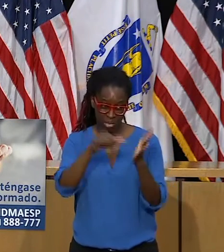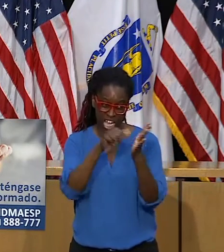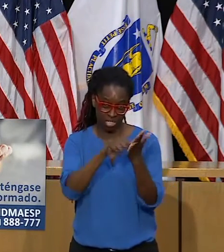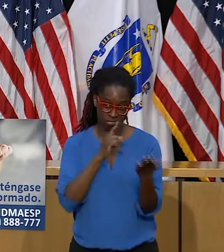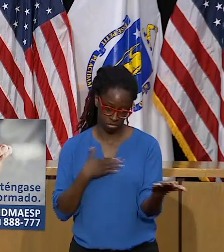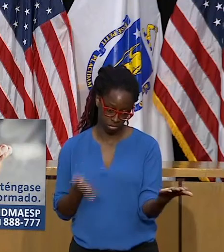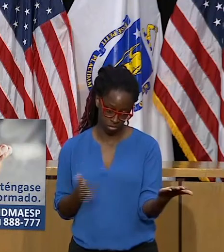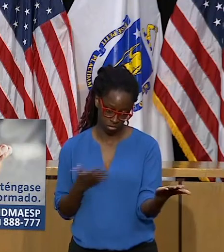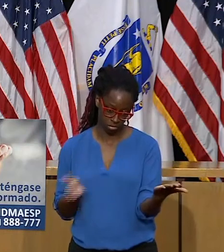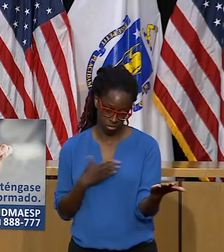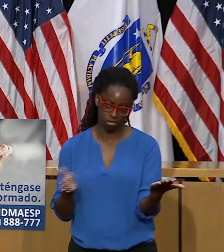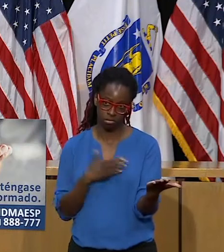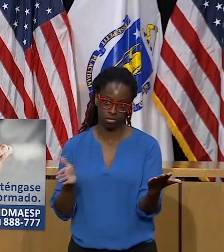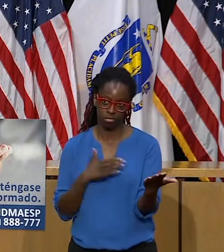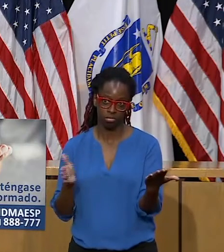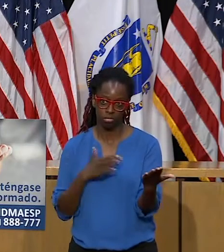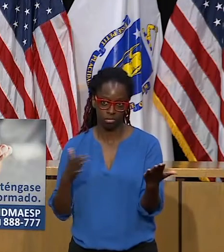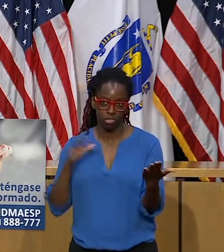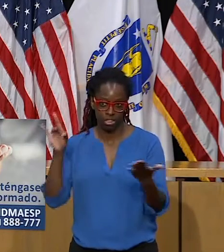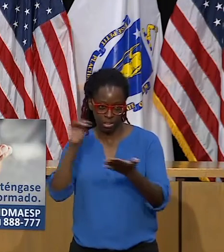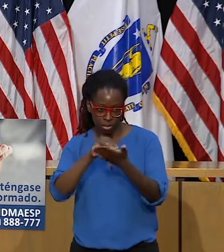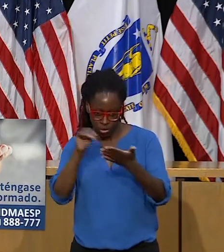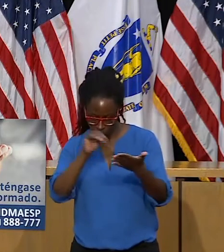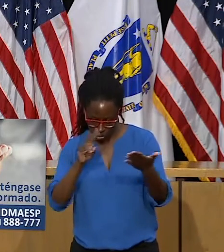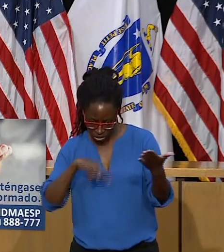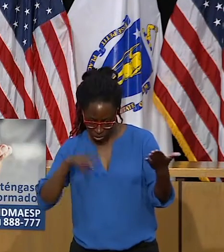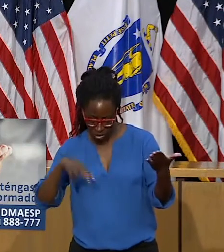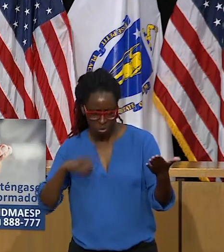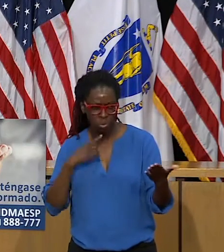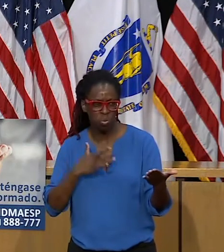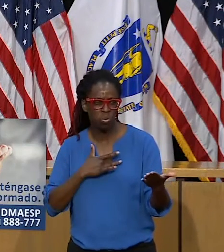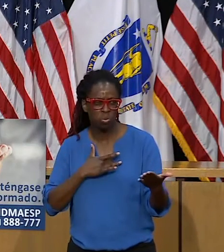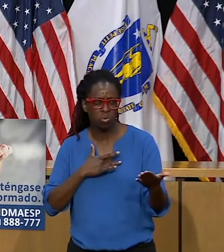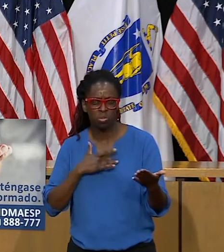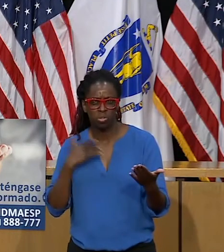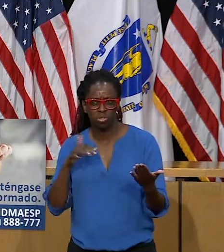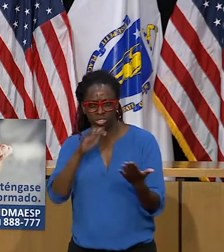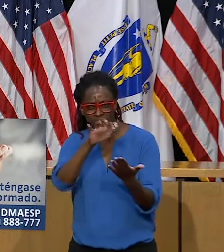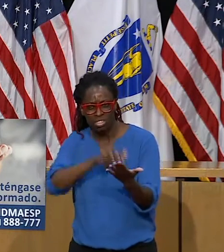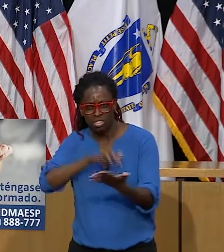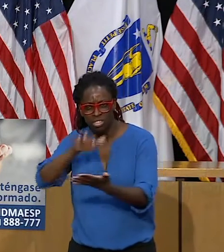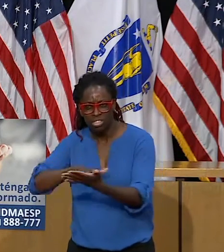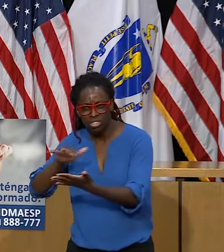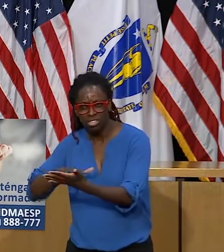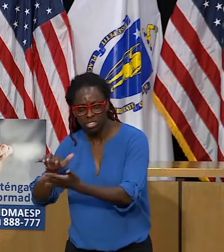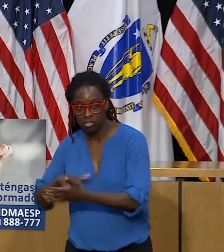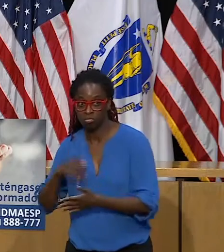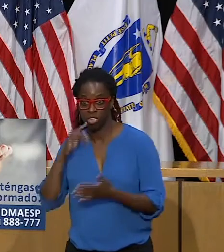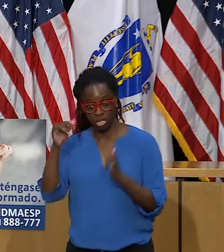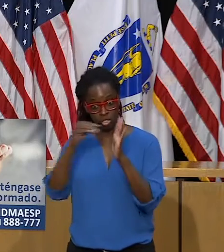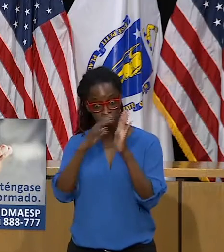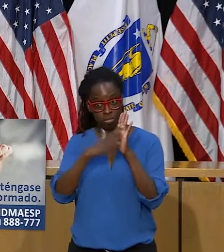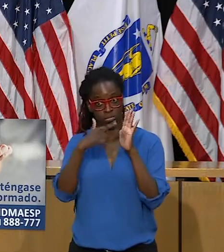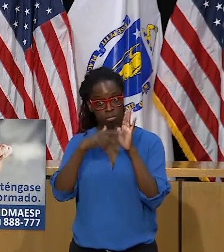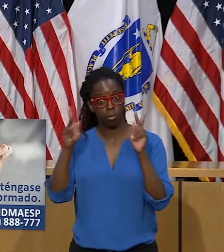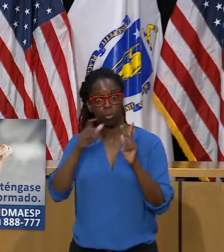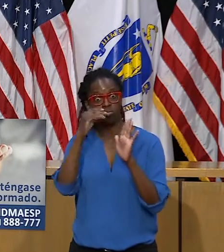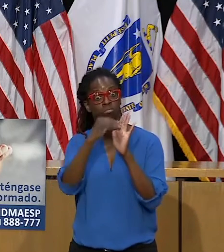painful and extraordinarily well done. And I would hope that at least the recommendations that he made that we